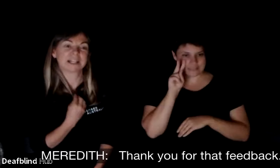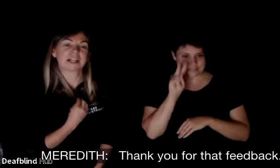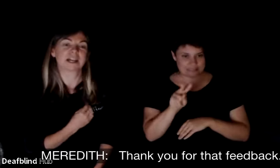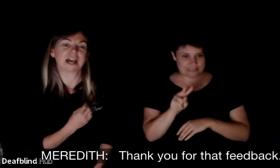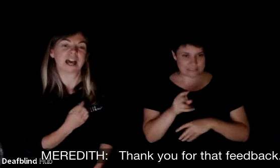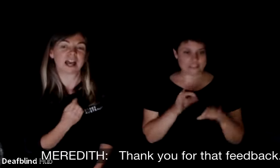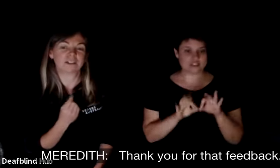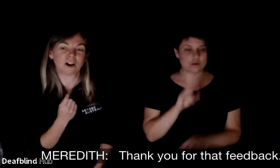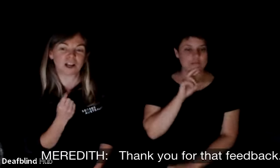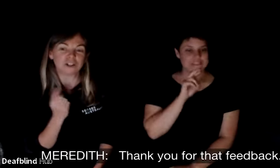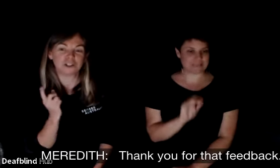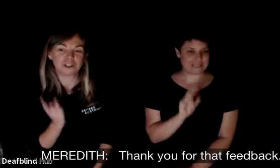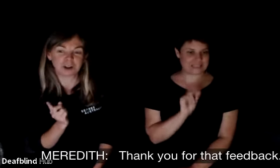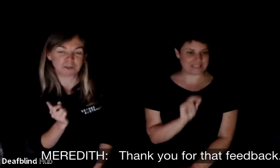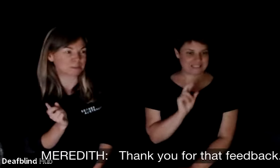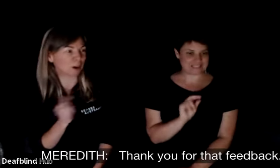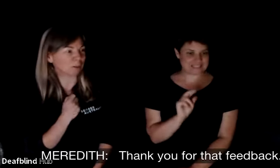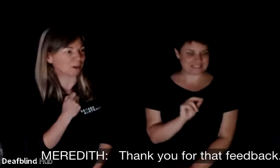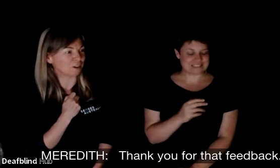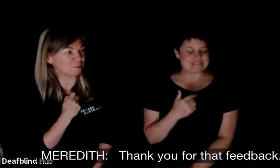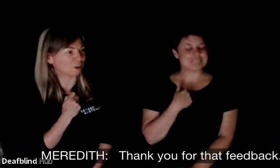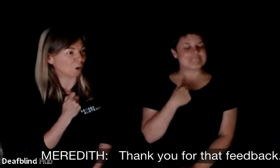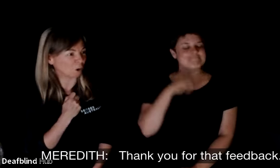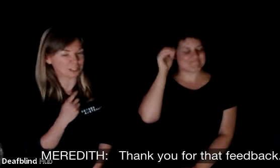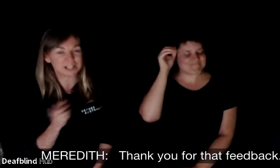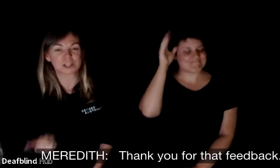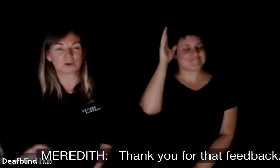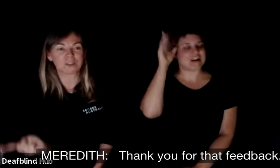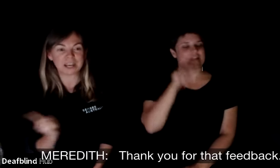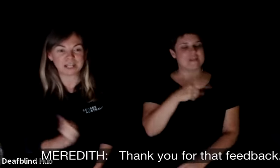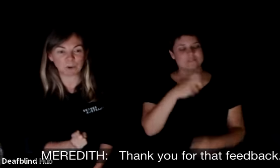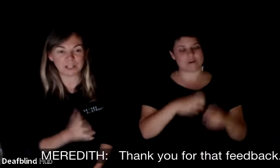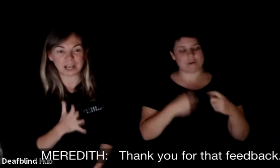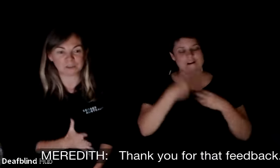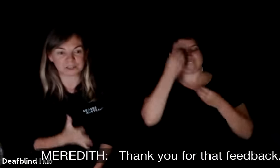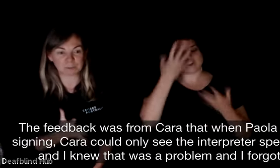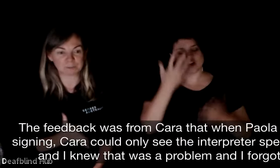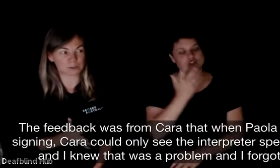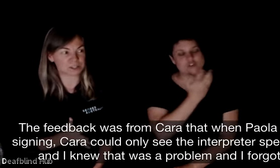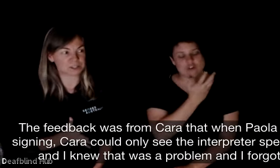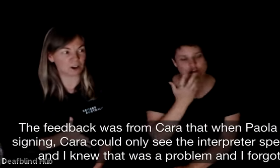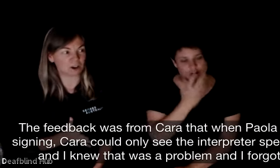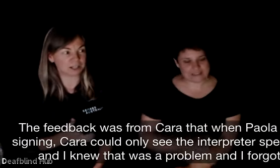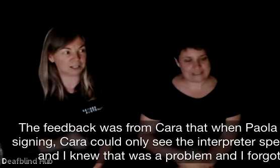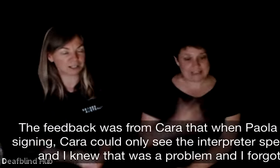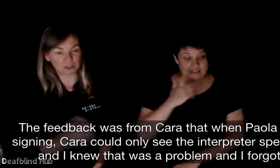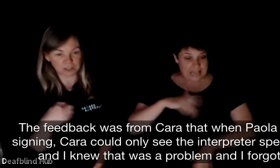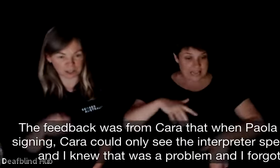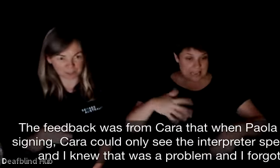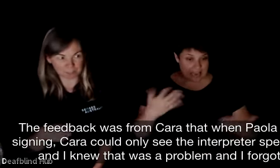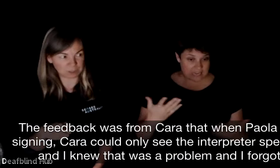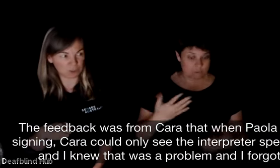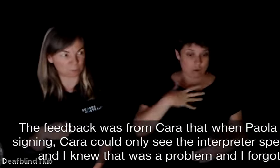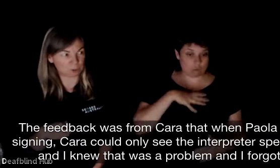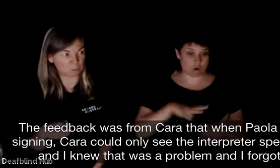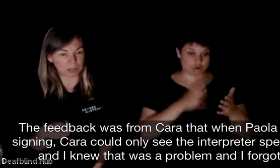speaking. And I knew that was a problem and I forgot. So if anybody else comes on to sign, the